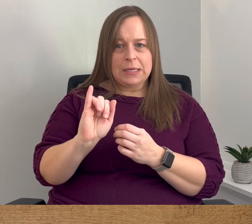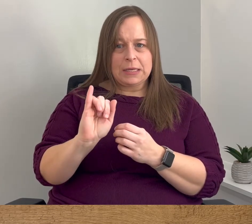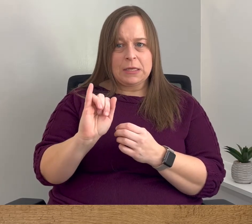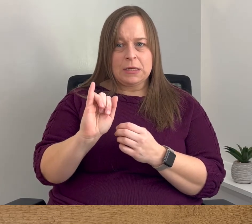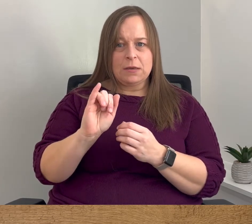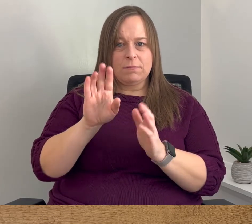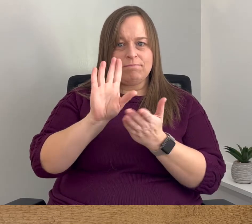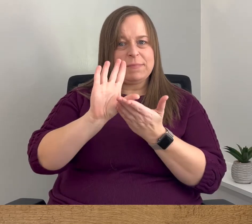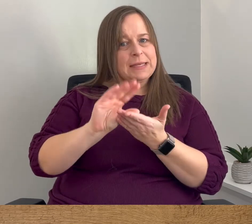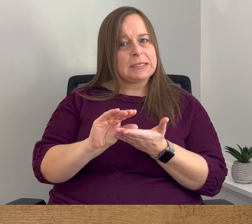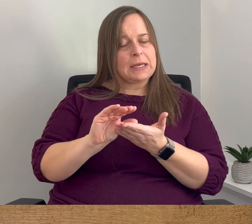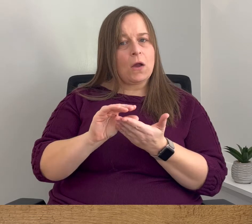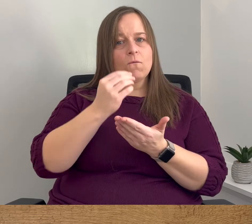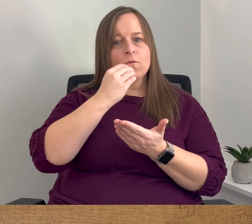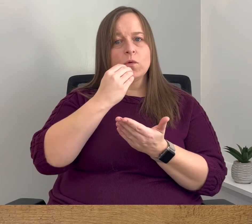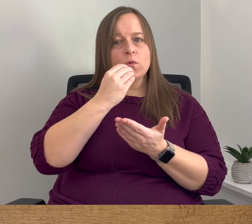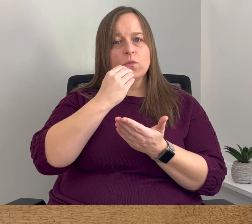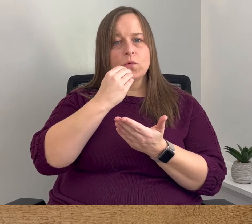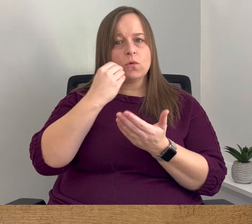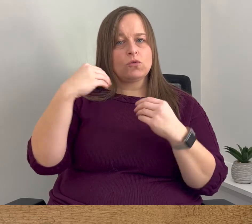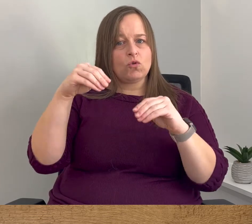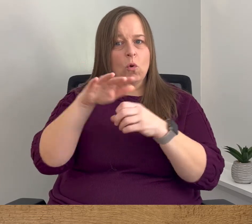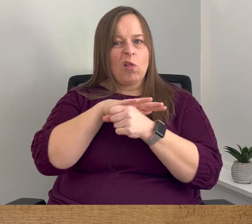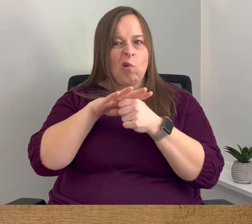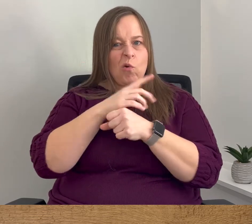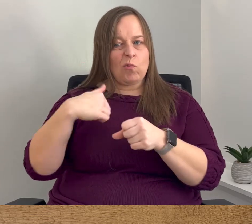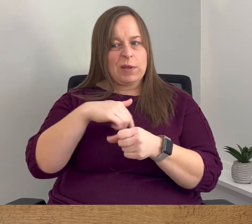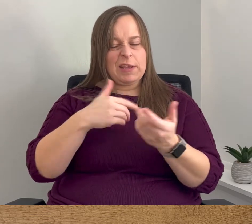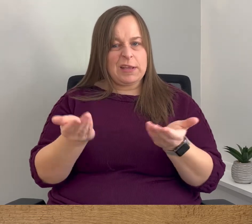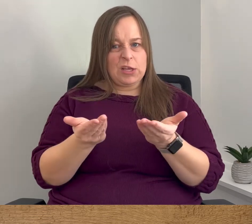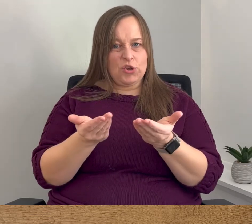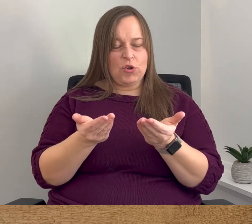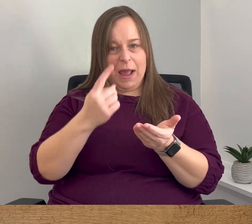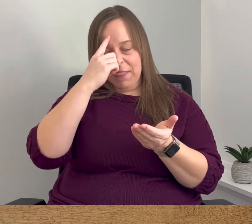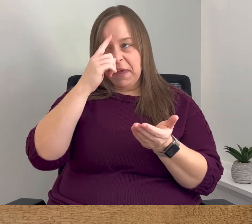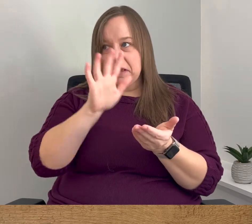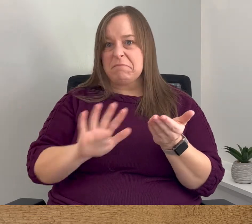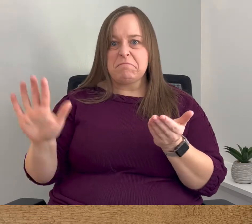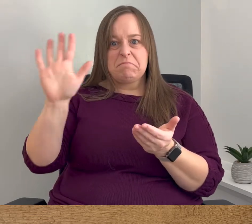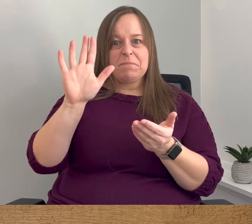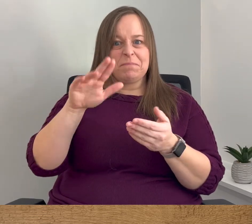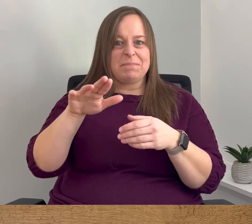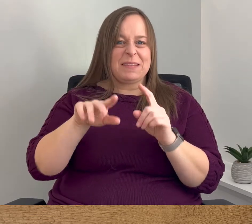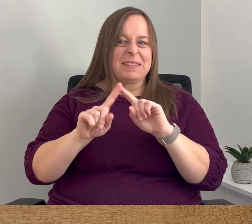Aldi. That is a discount grocery store locally that we have here,